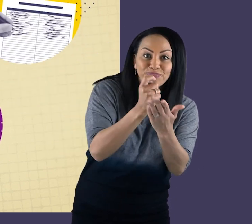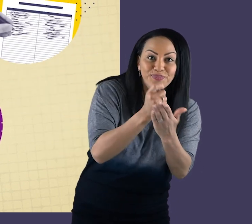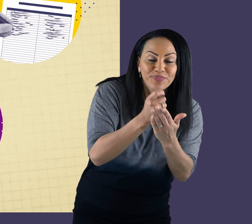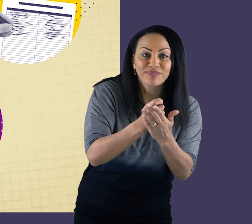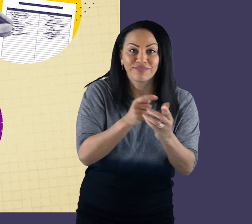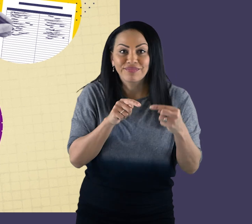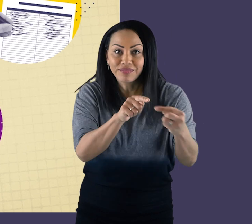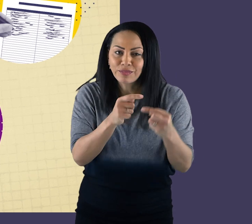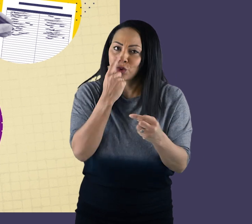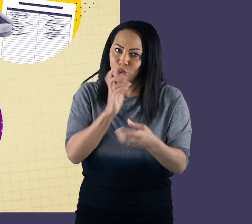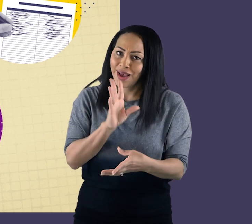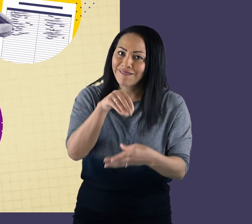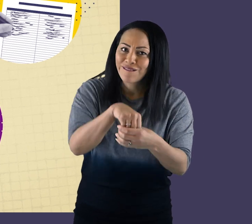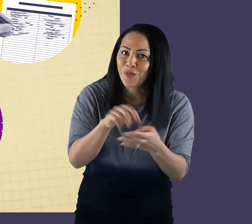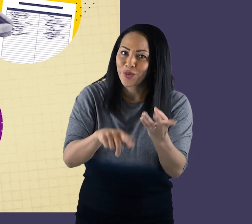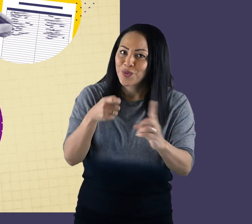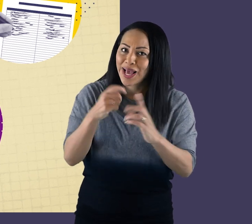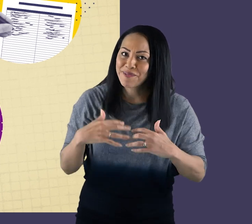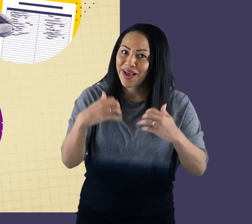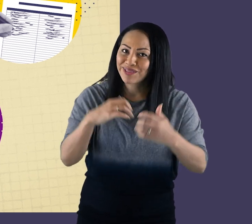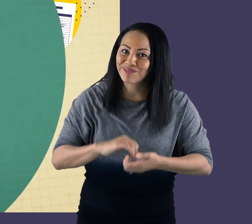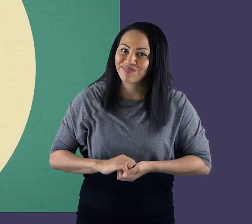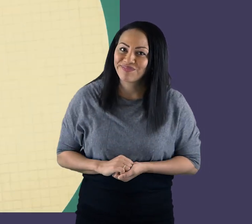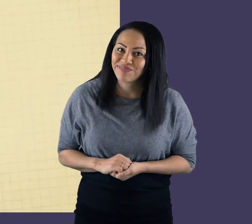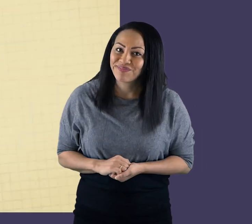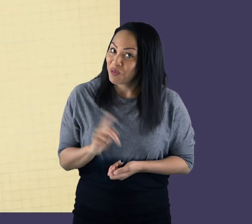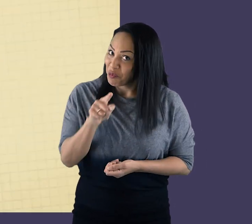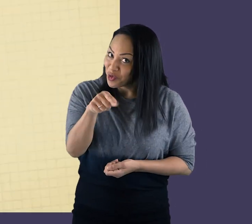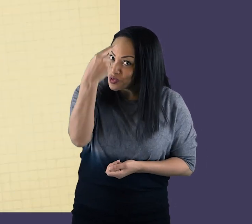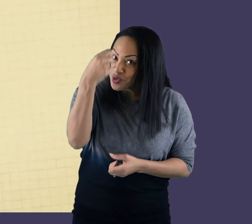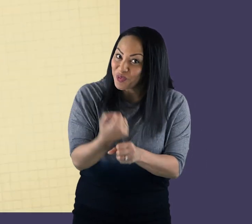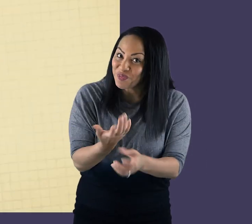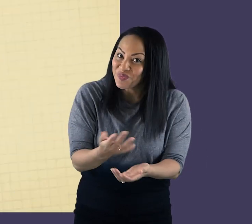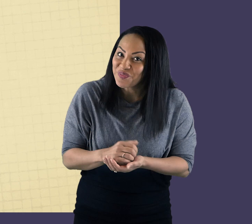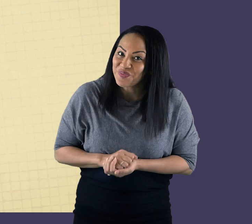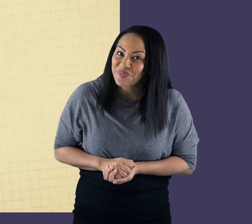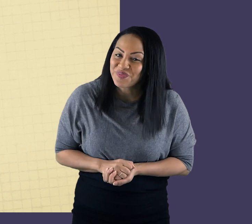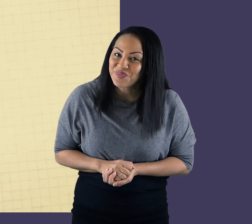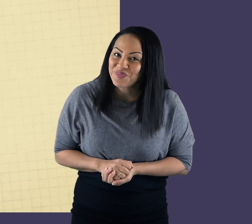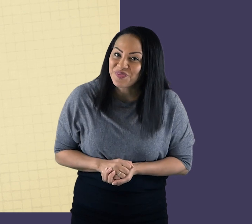you can get involved with the work of UK Parliament. What will you do?